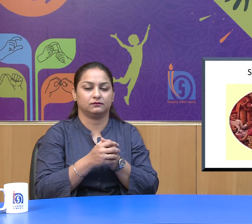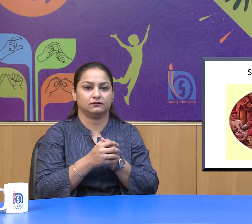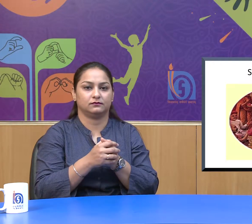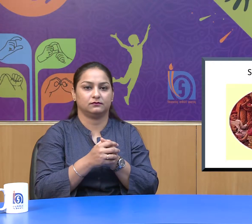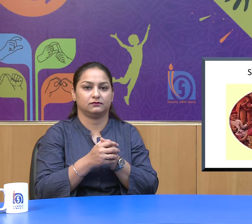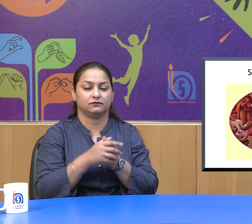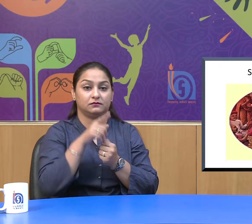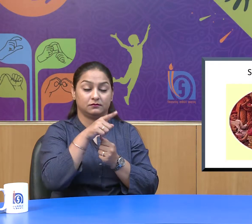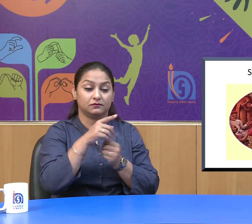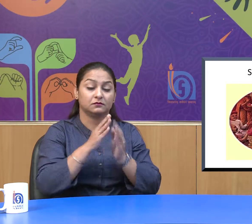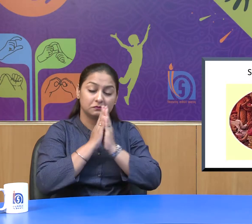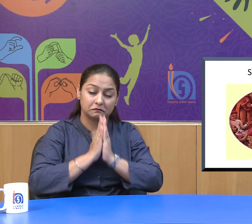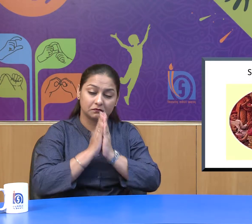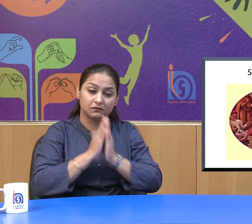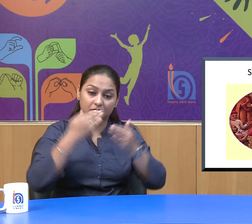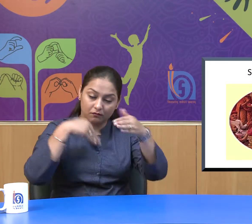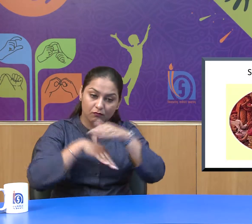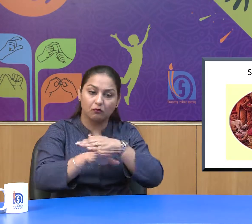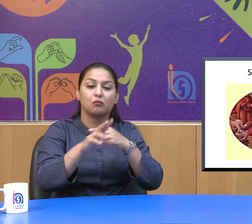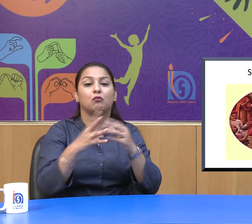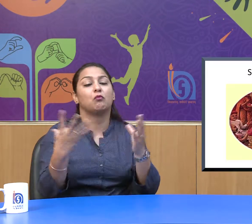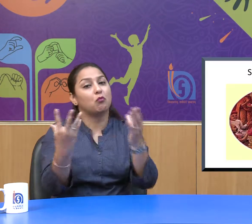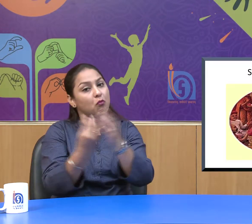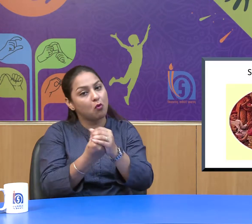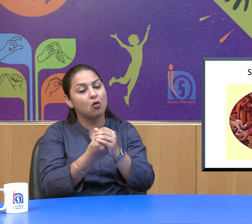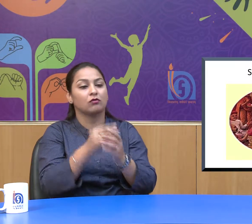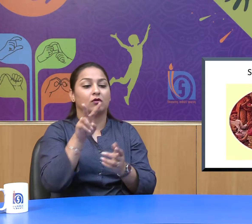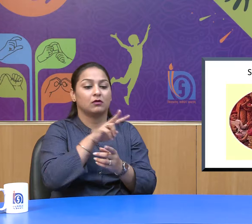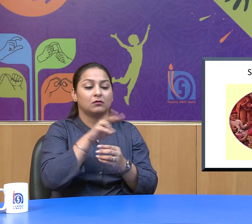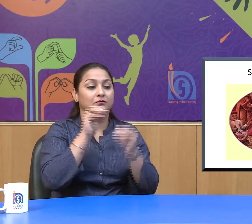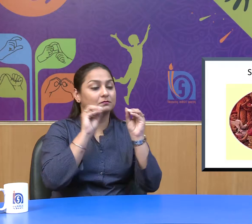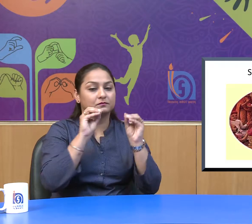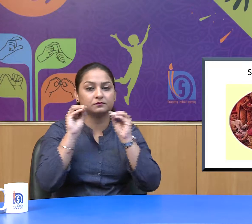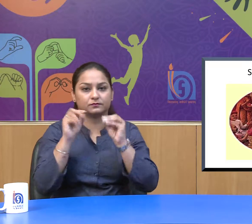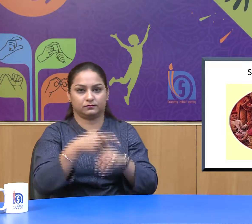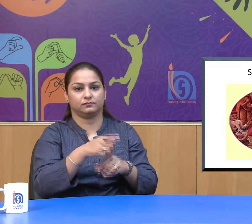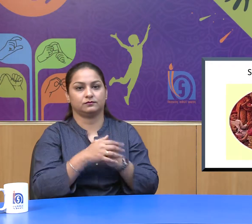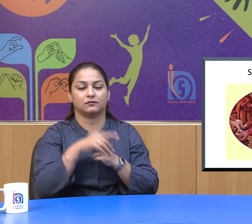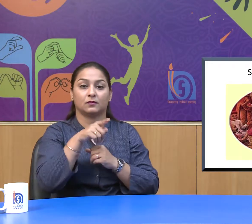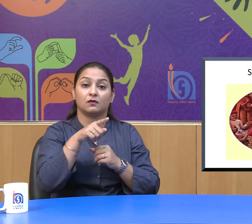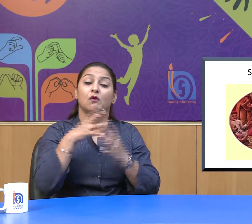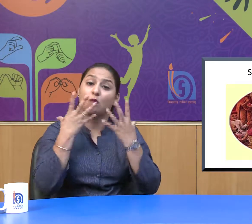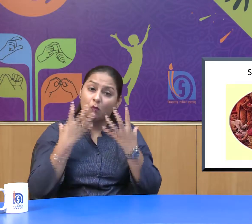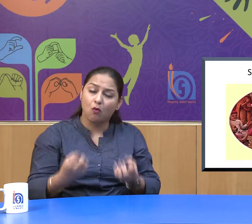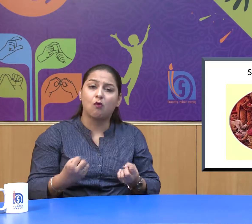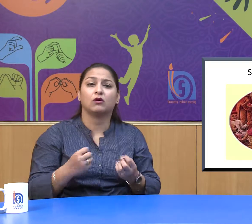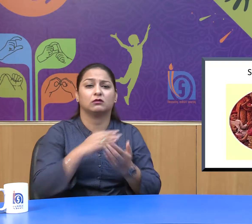He preached at both these places. He wanted to rid the